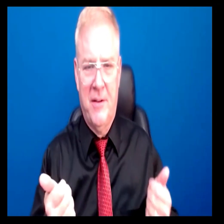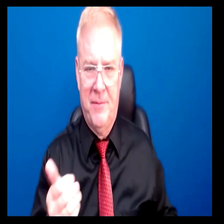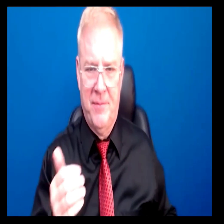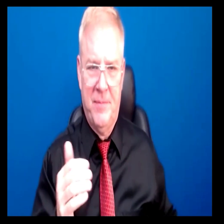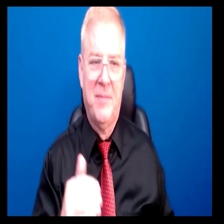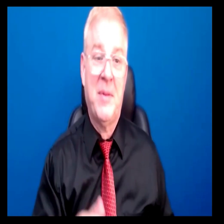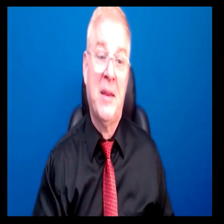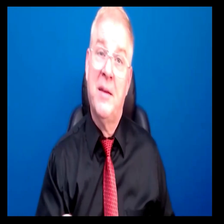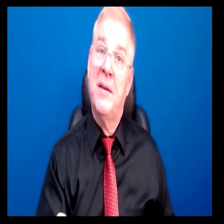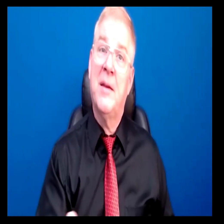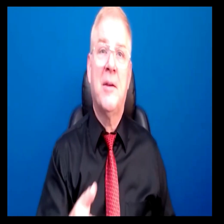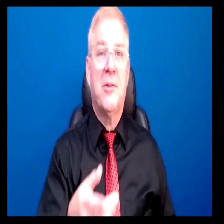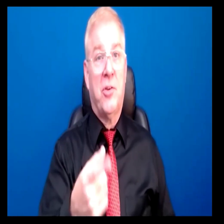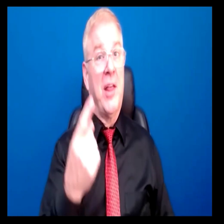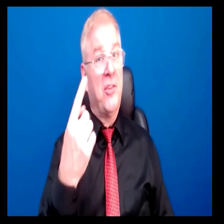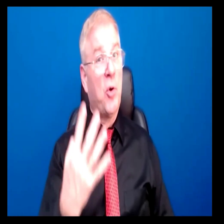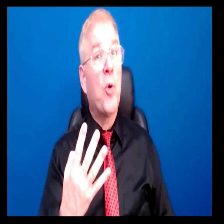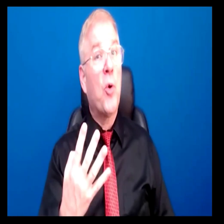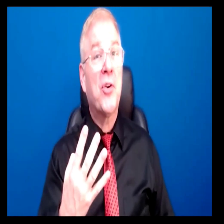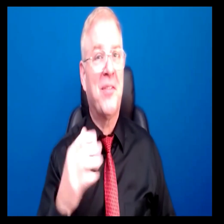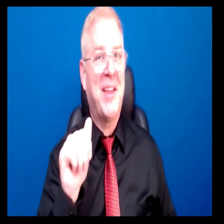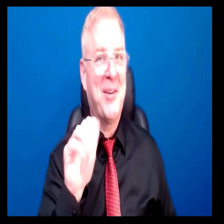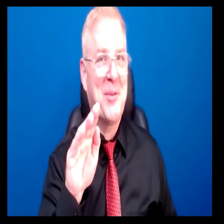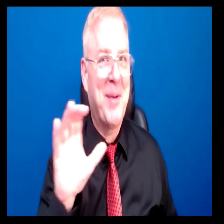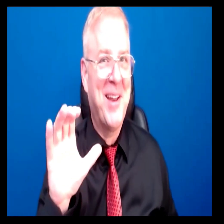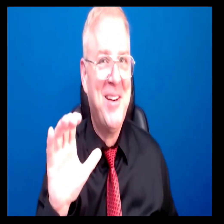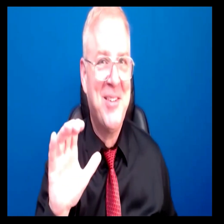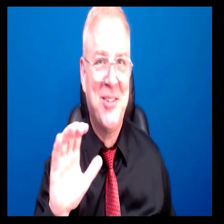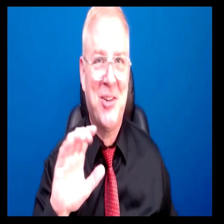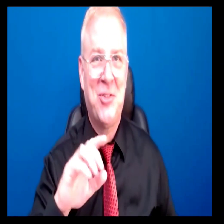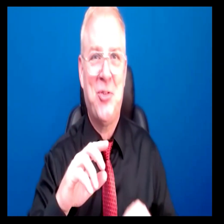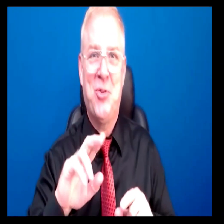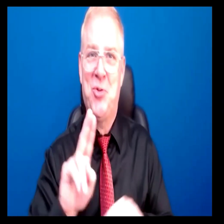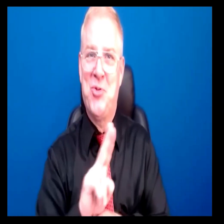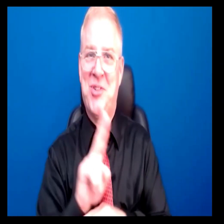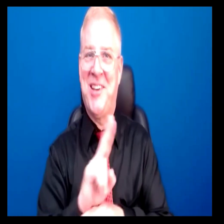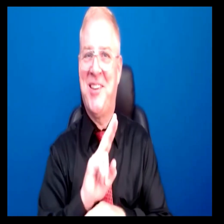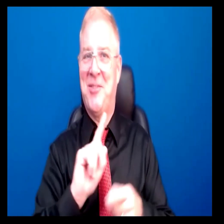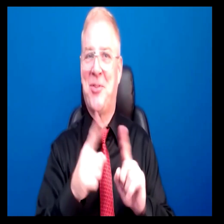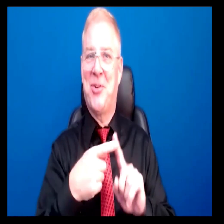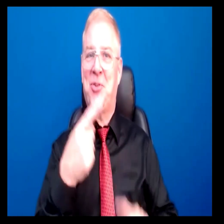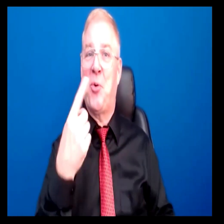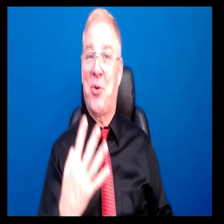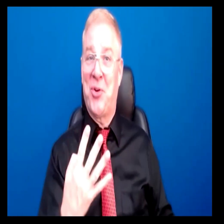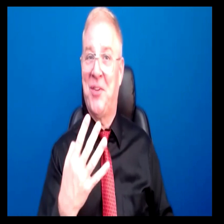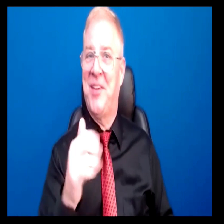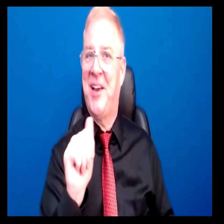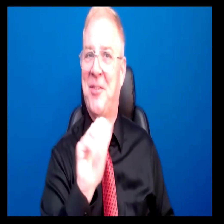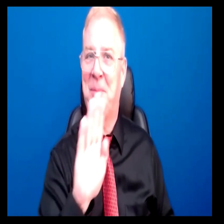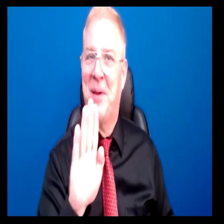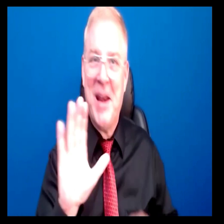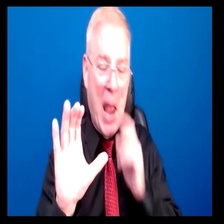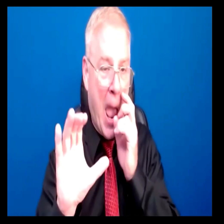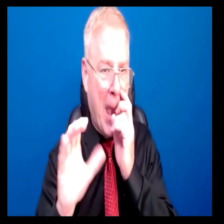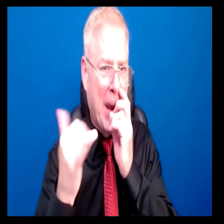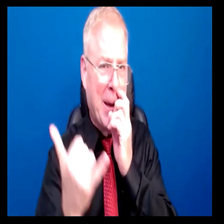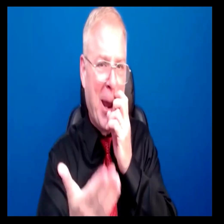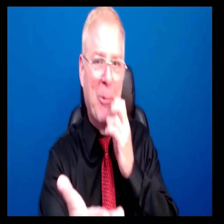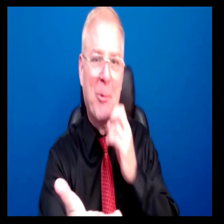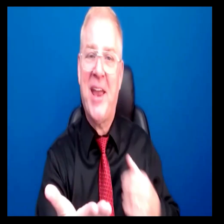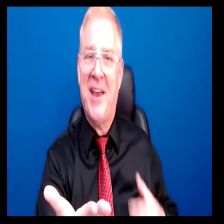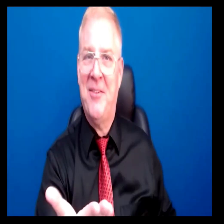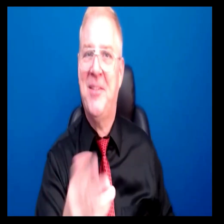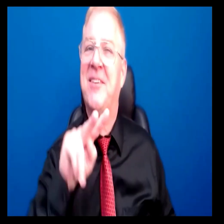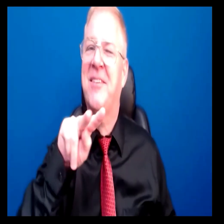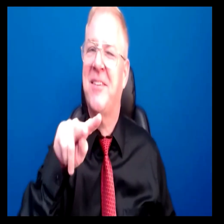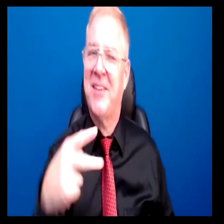Fade. So that's a quarter of the alphabet, just using the first quarter of the alphabet. Now